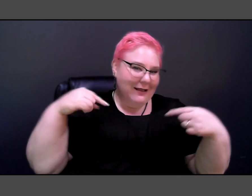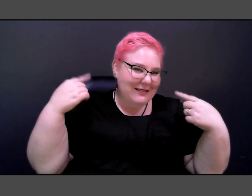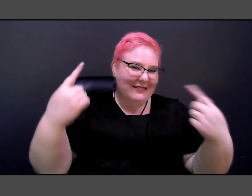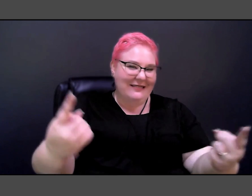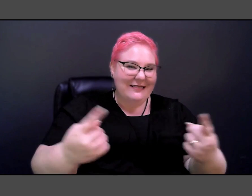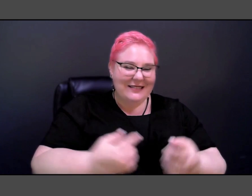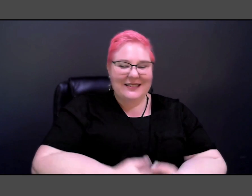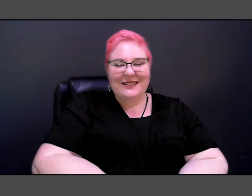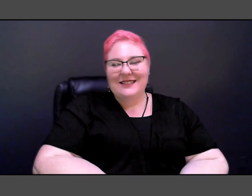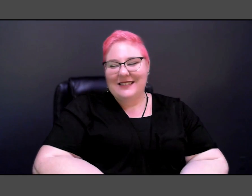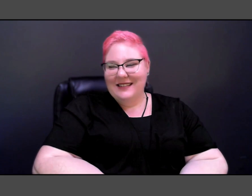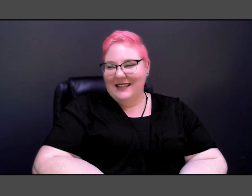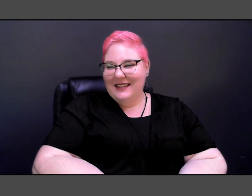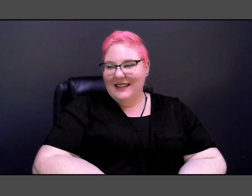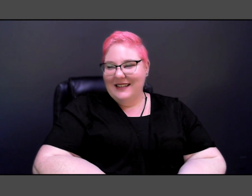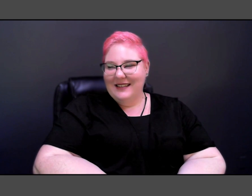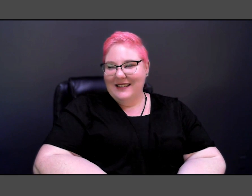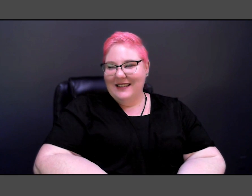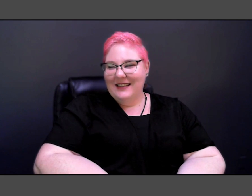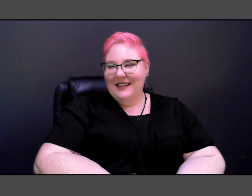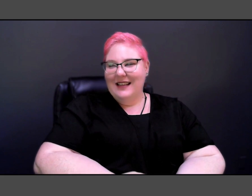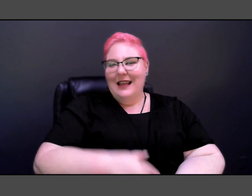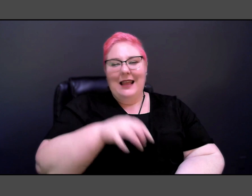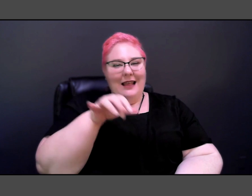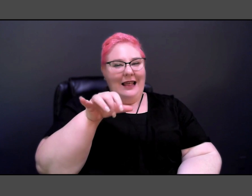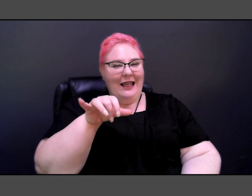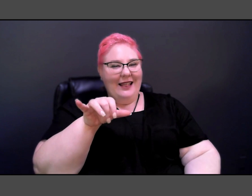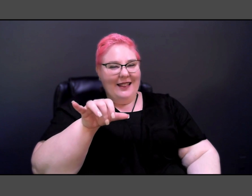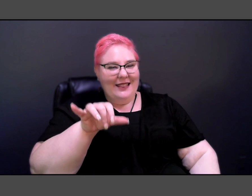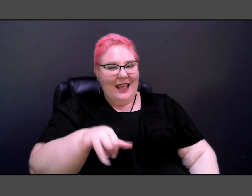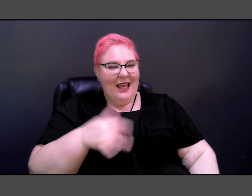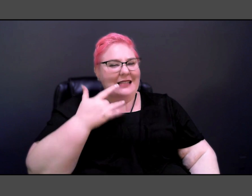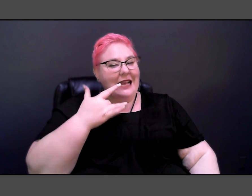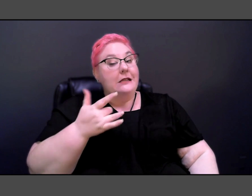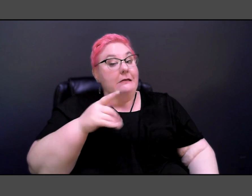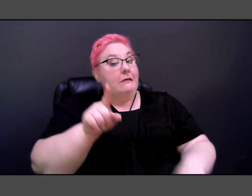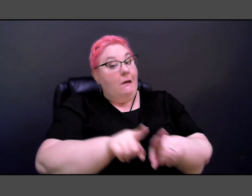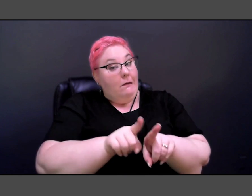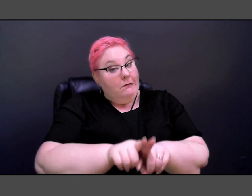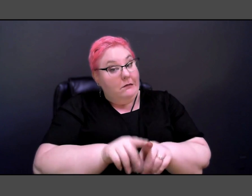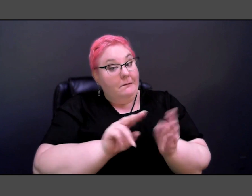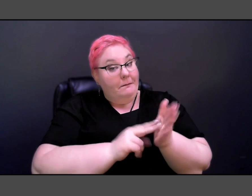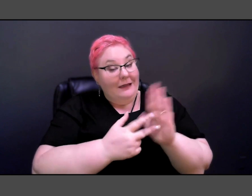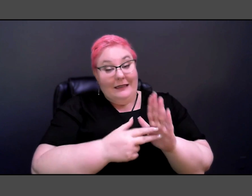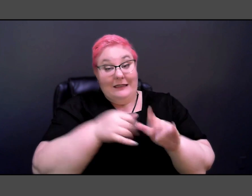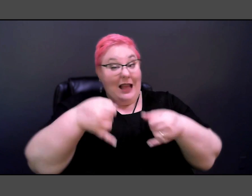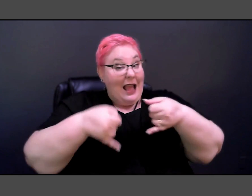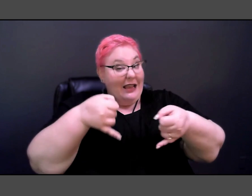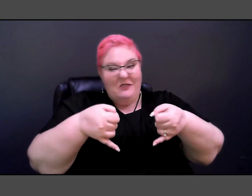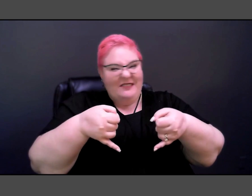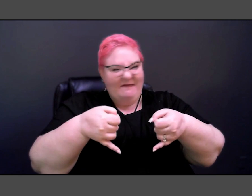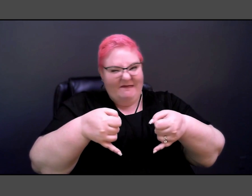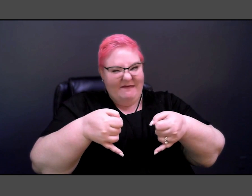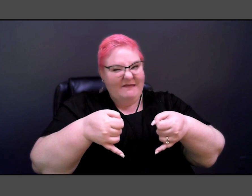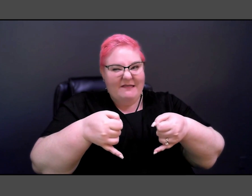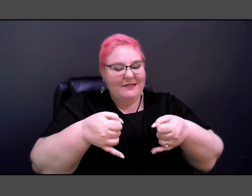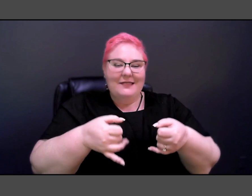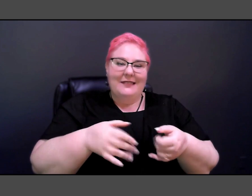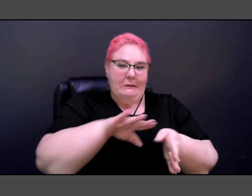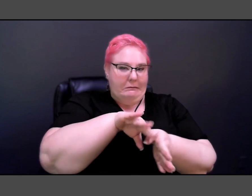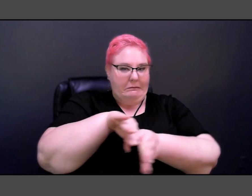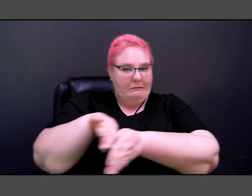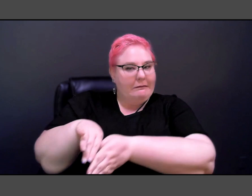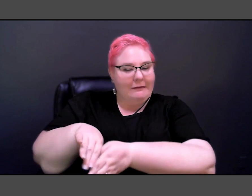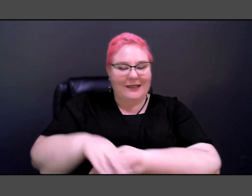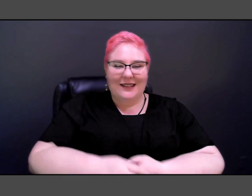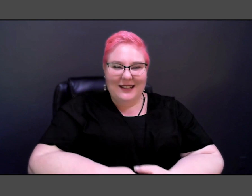to shy away from high heels in many instances, right? Opt